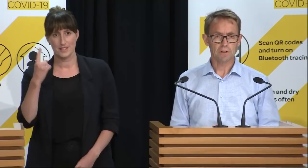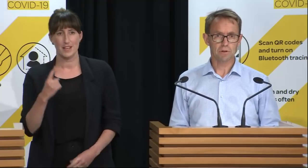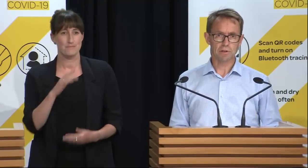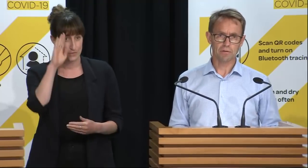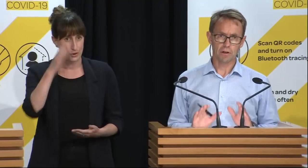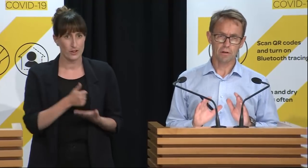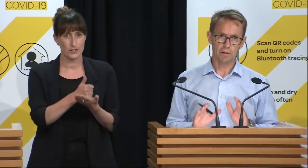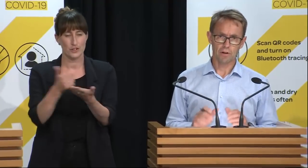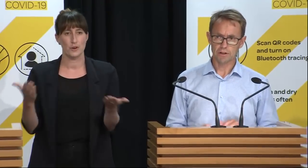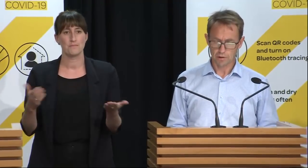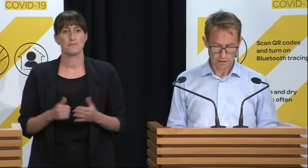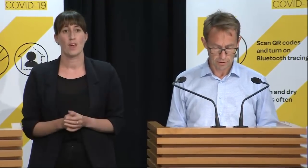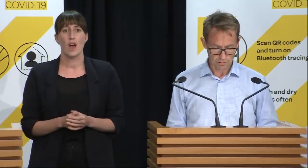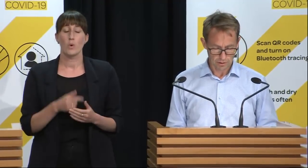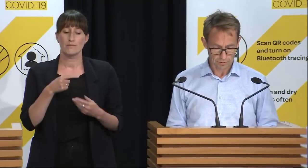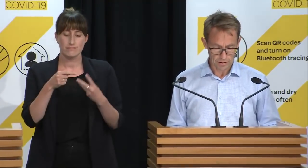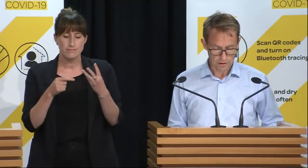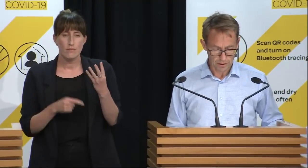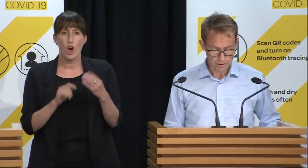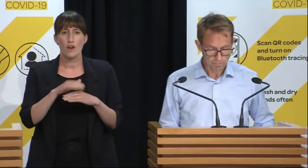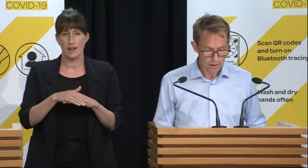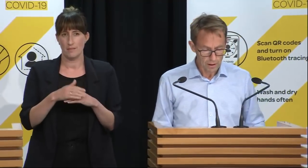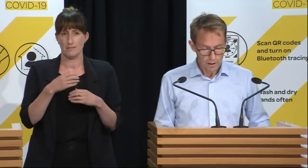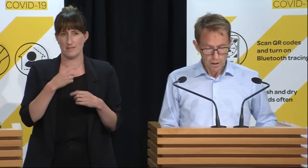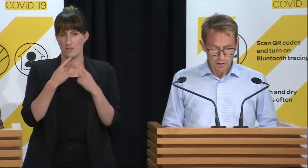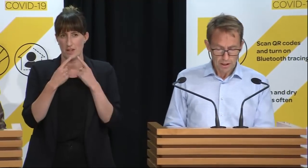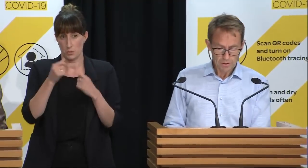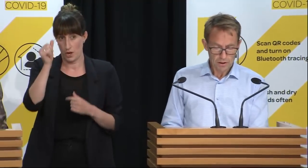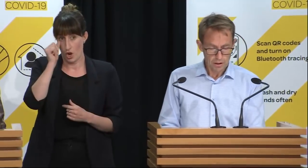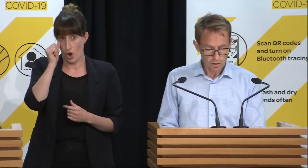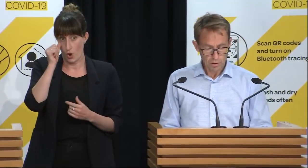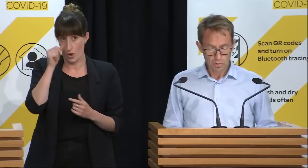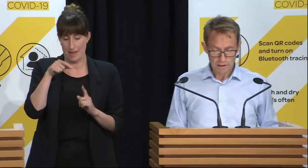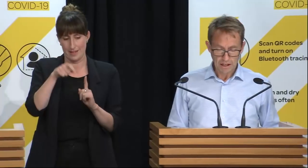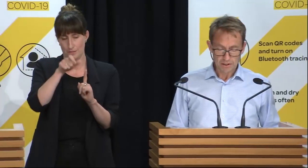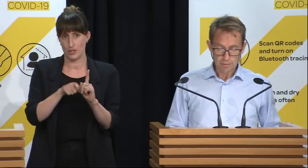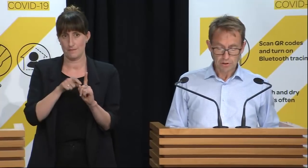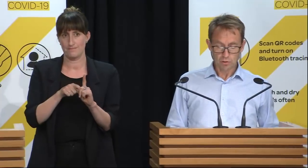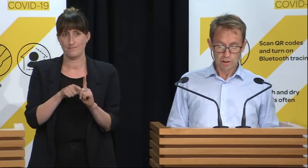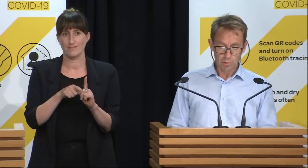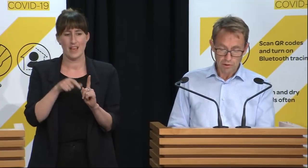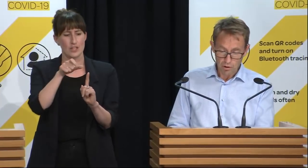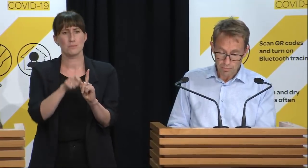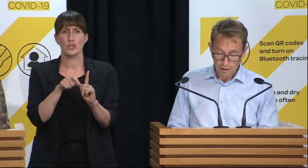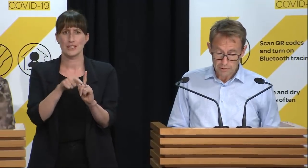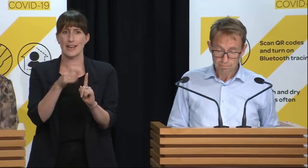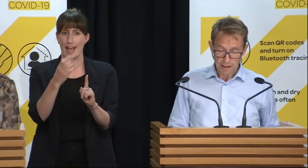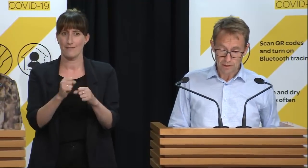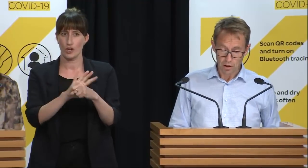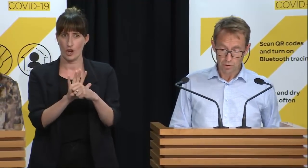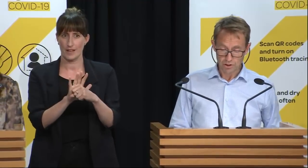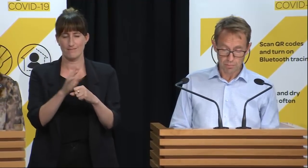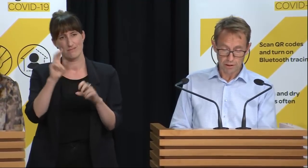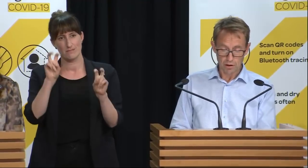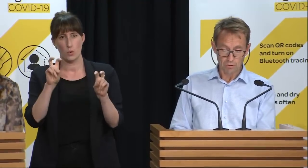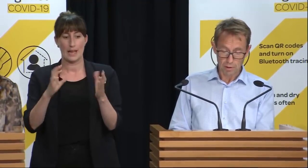and some specific advice I'd like to give here tonight. The case who we're calling Case M is a 21-year-old male and